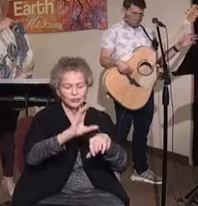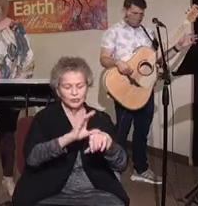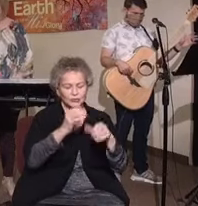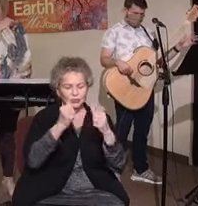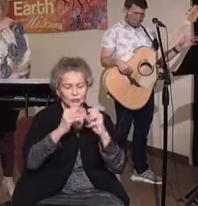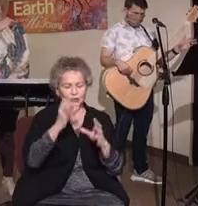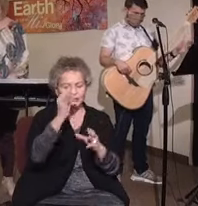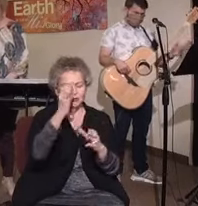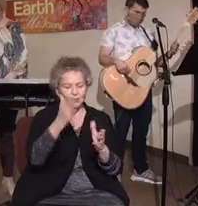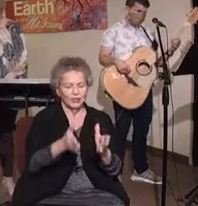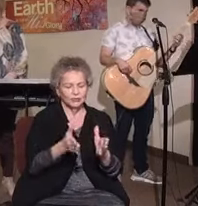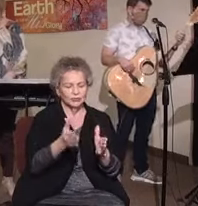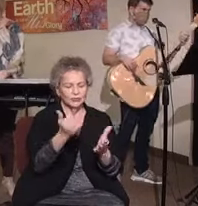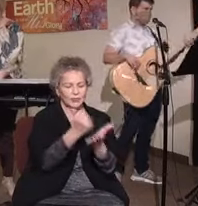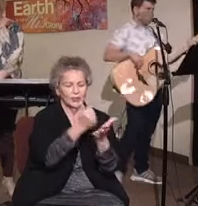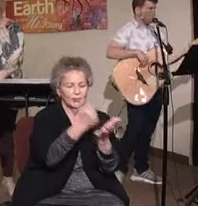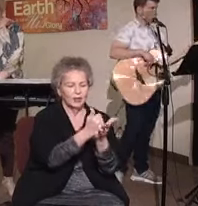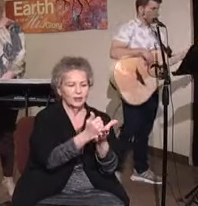Amen.